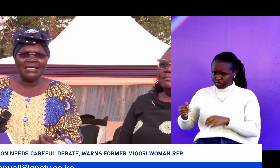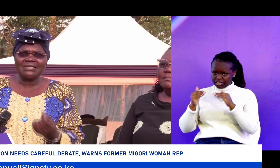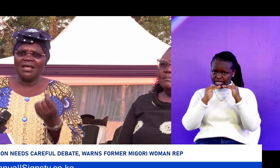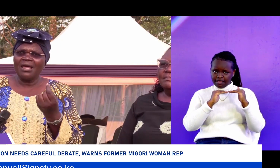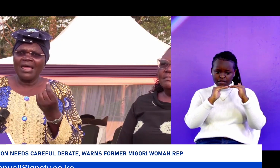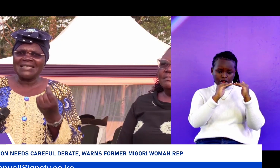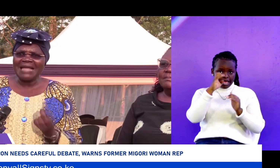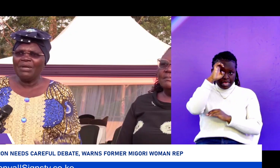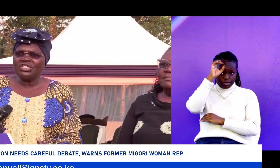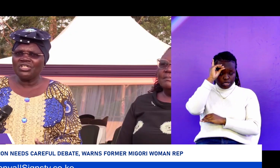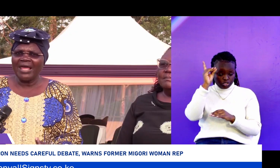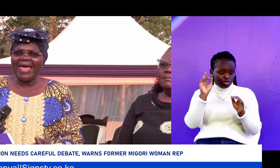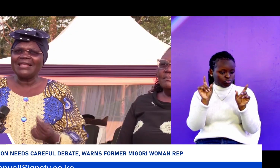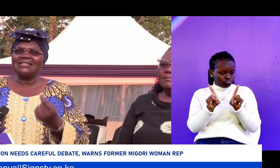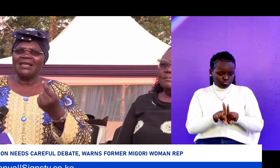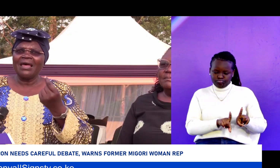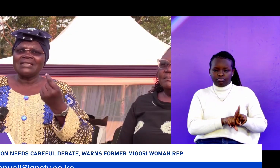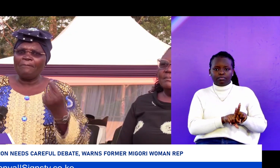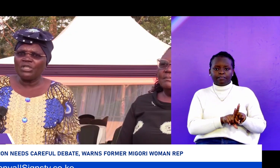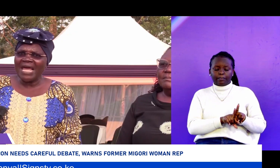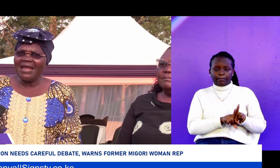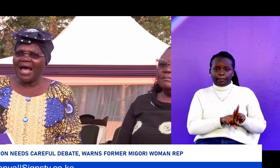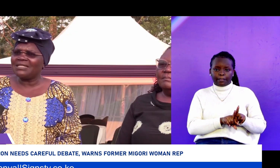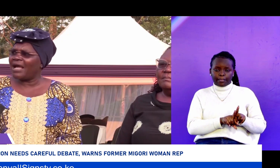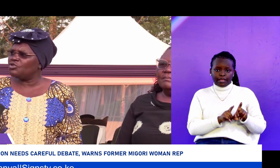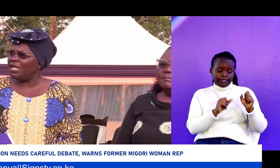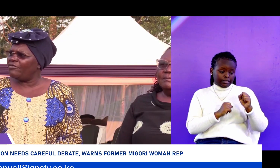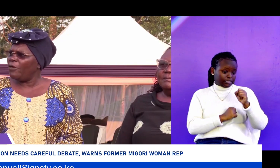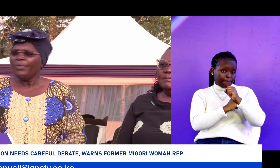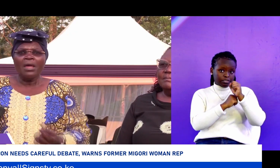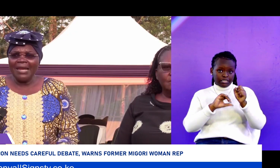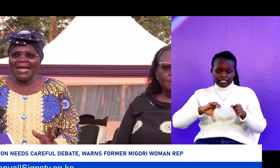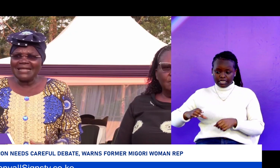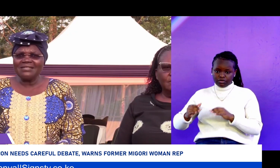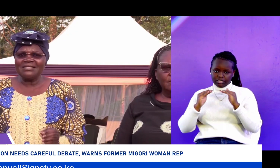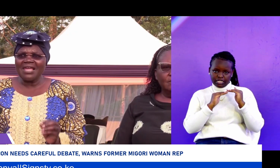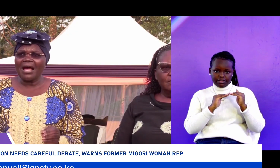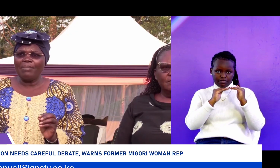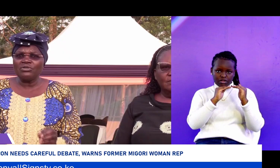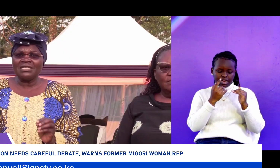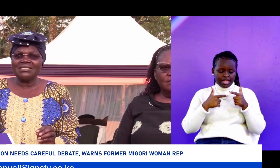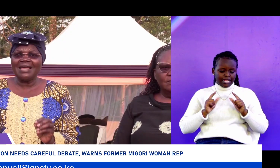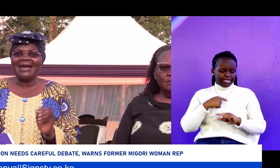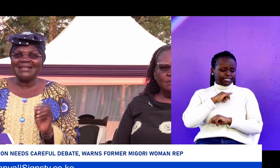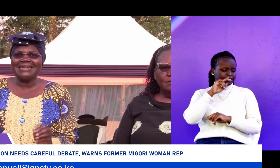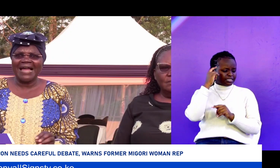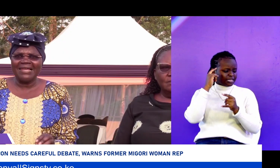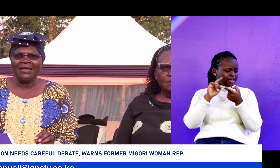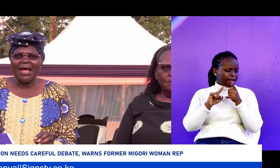is established and is supported at the county level. Let us think about this thing critically.